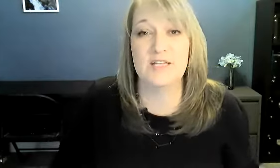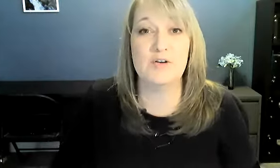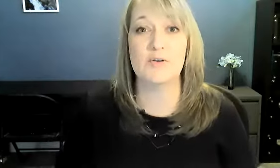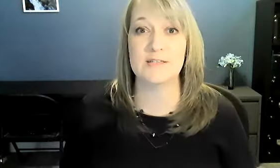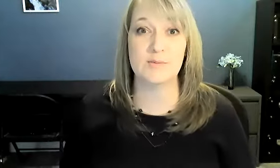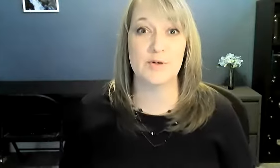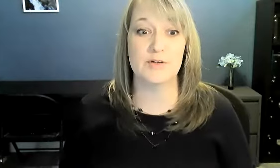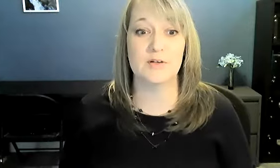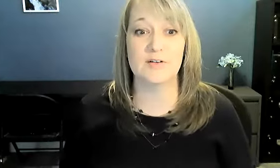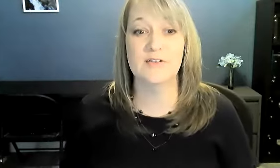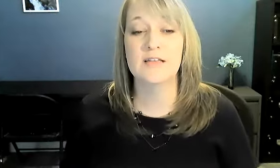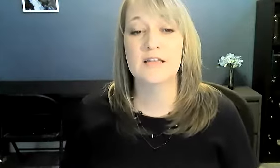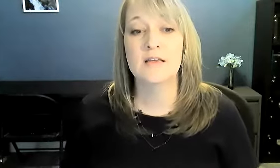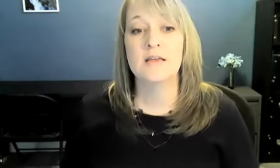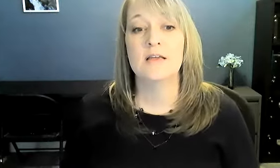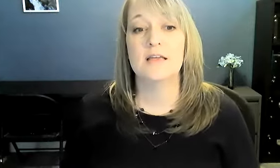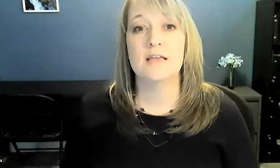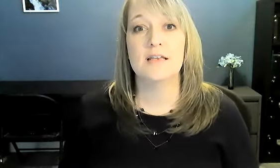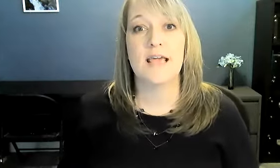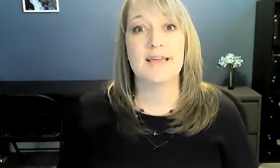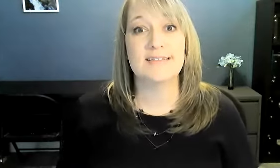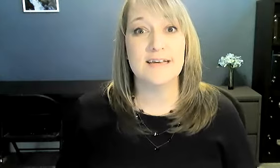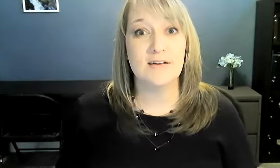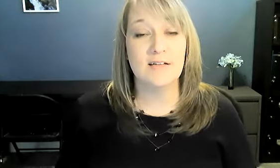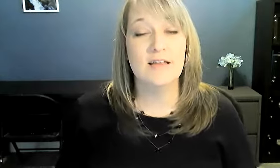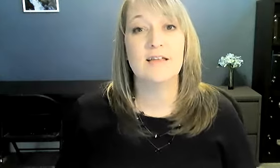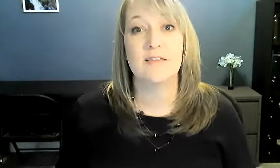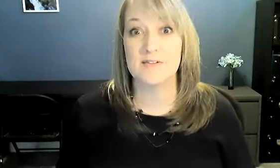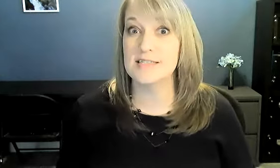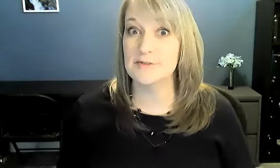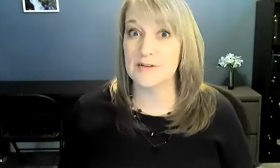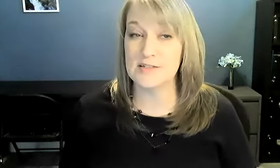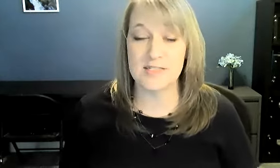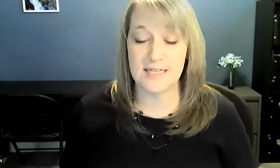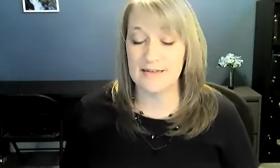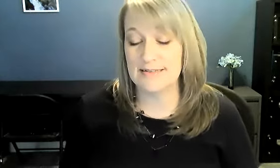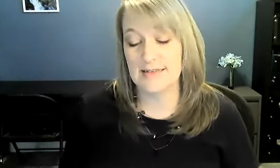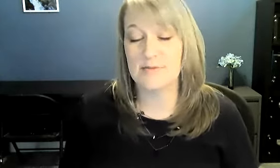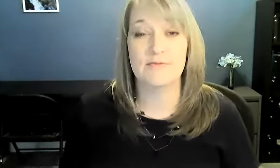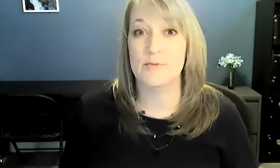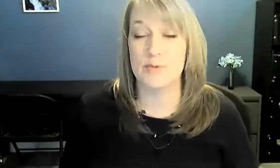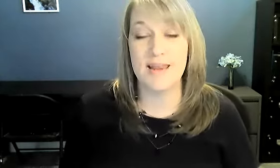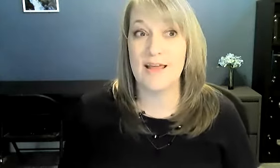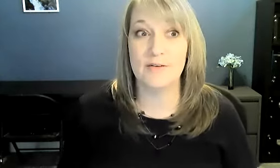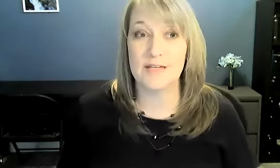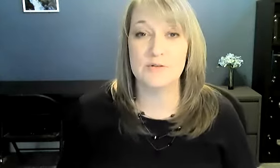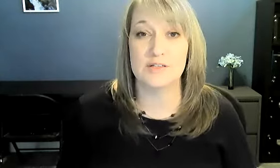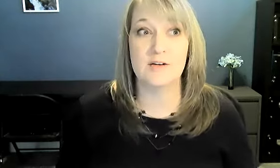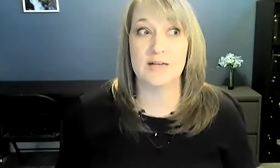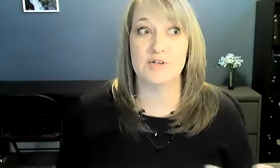you don't know if that's a boy or a girl. In ASL, there's a difference, just like I said, with many other languages, there are actually two